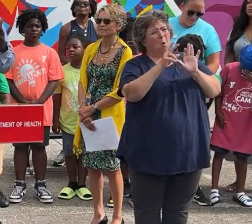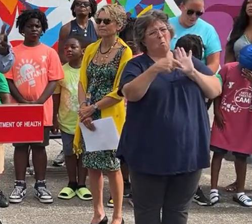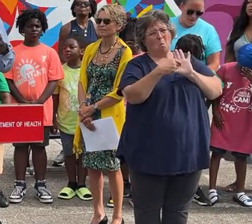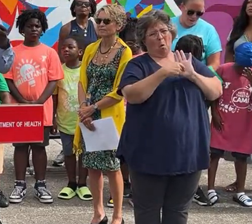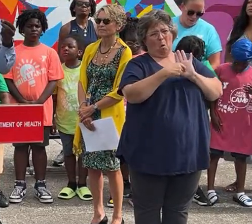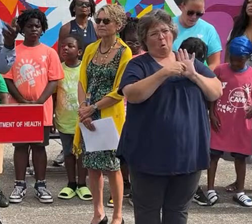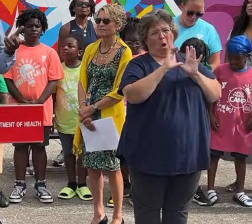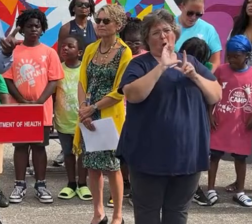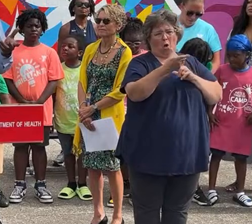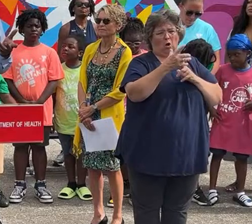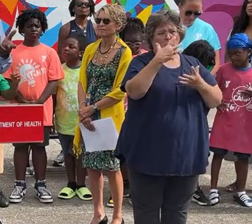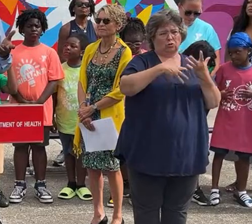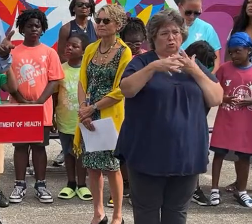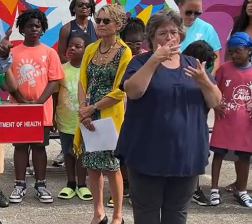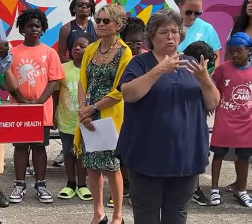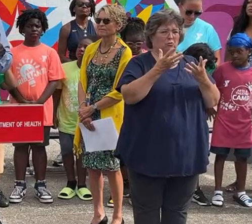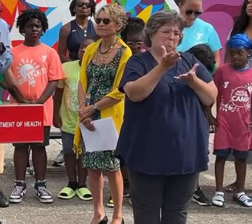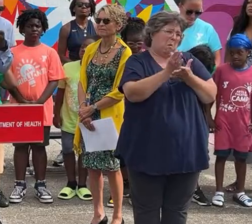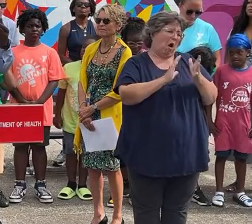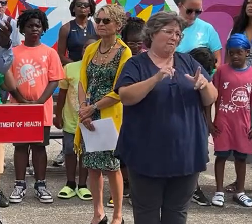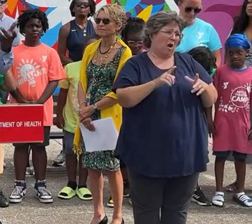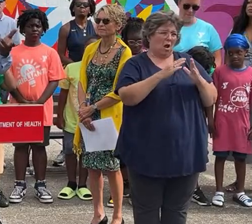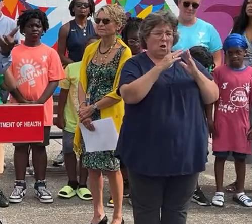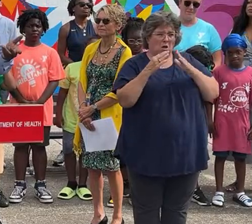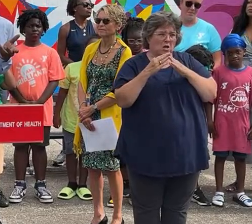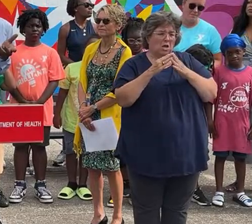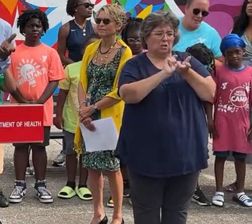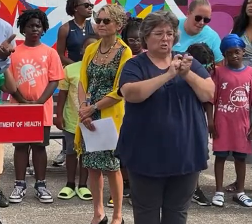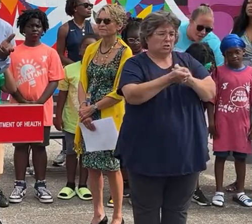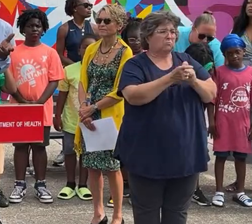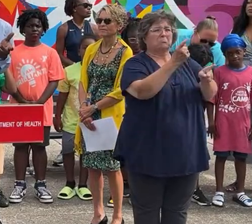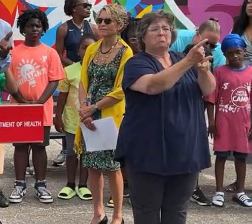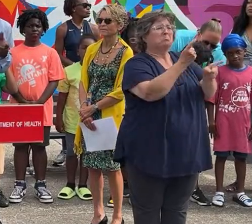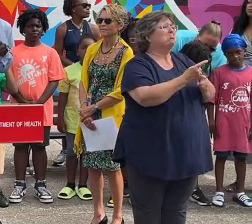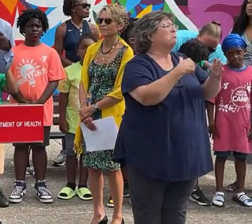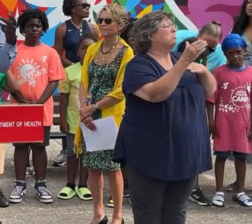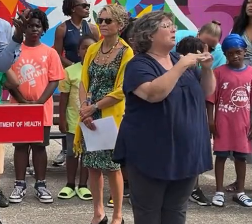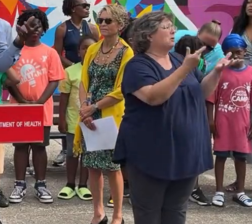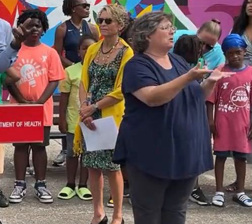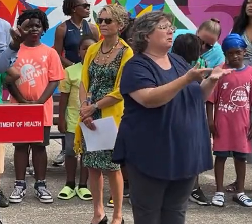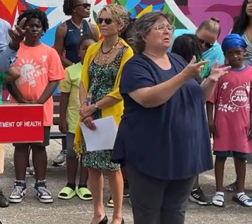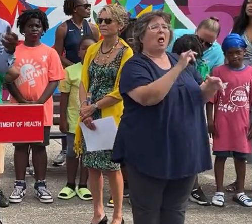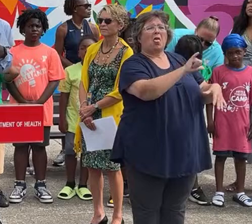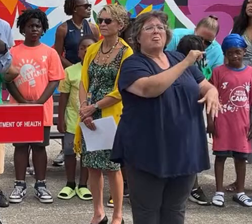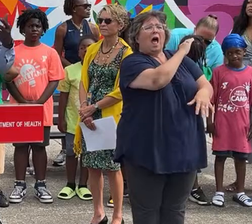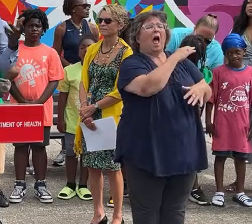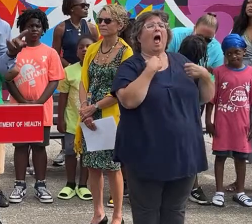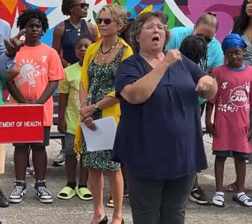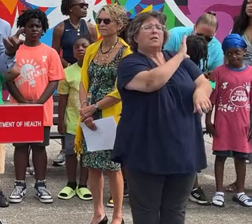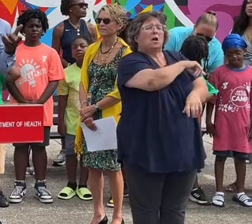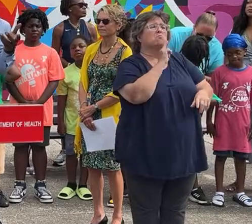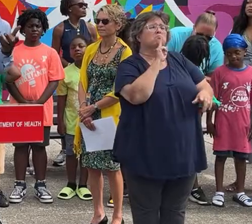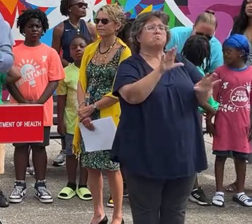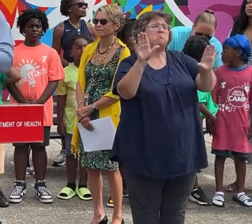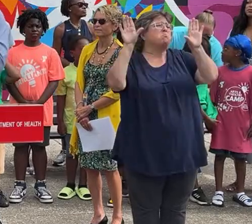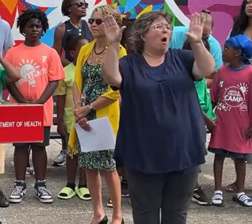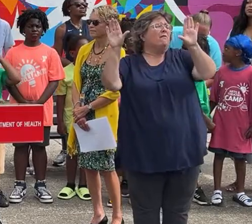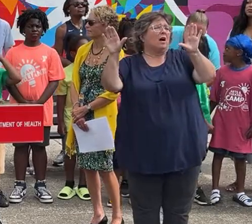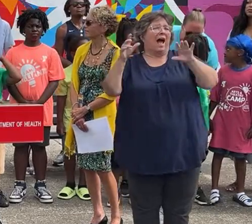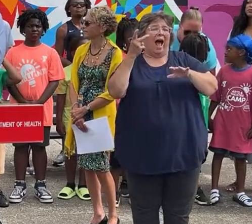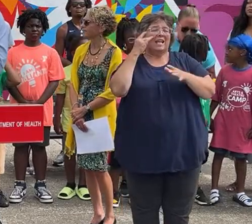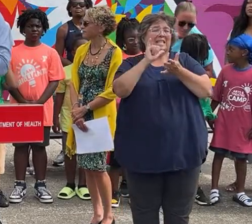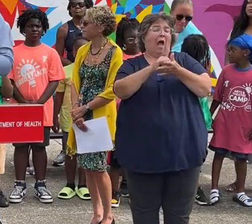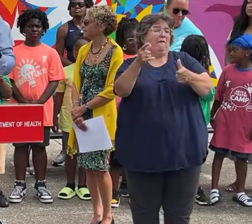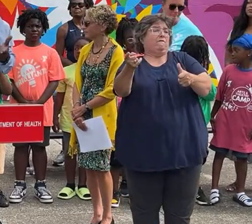the cultural and social fabric of our community. It can transform ordinary spaces, like a county health center, into something extraordinary. And I got to see